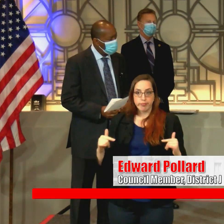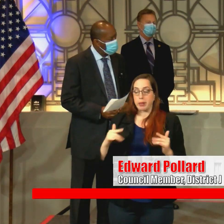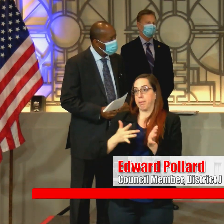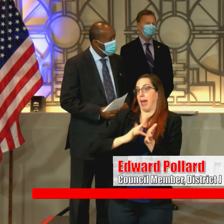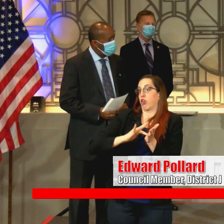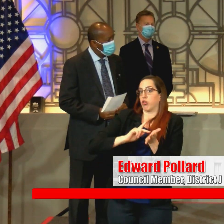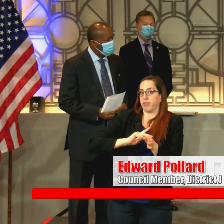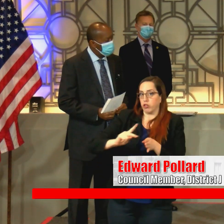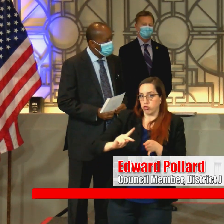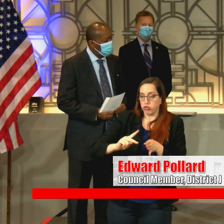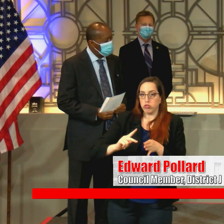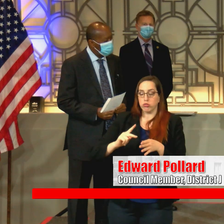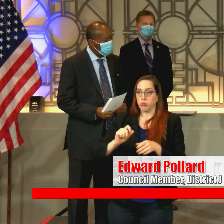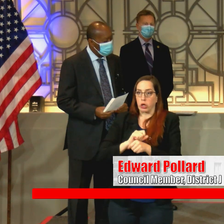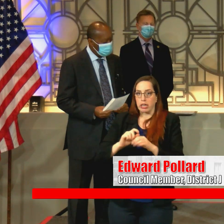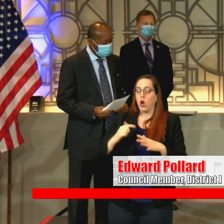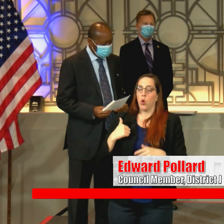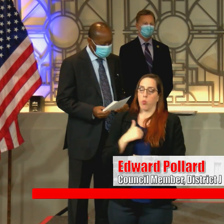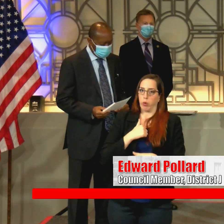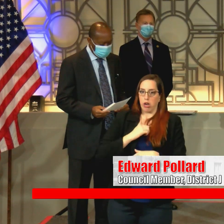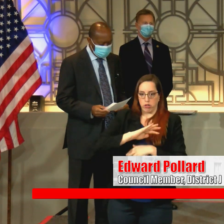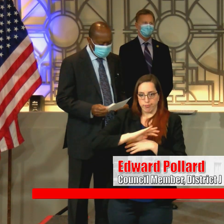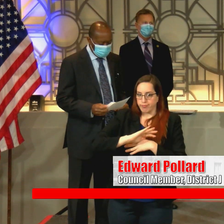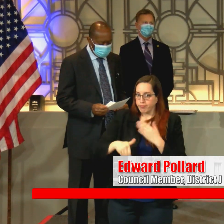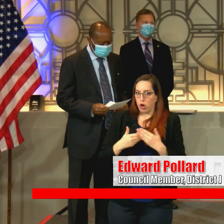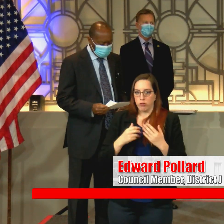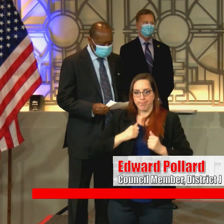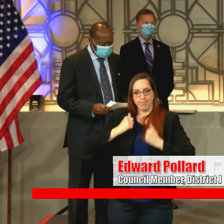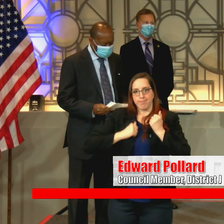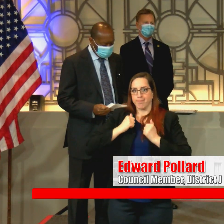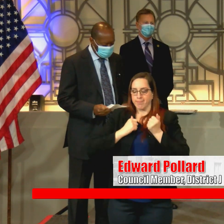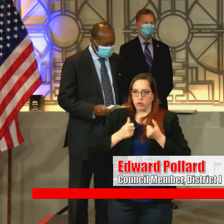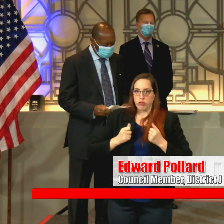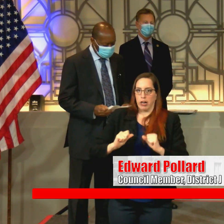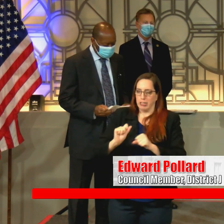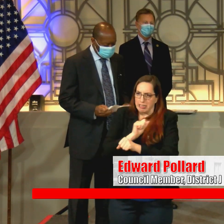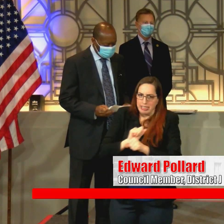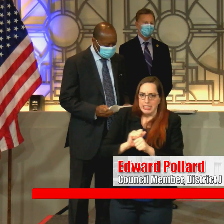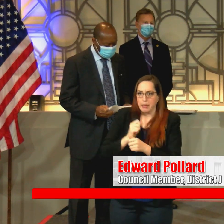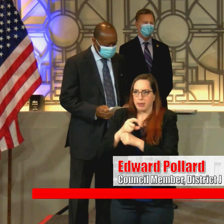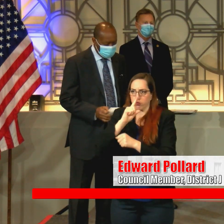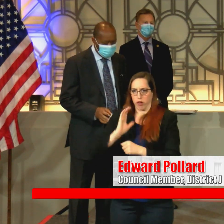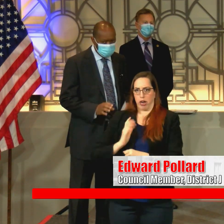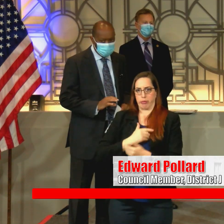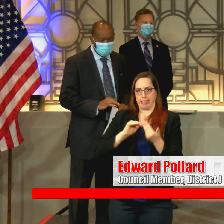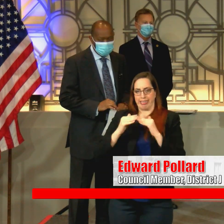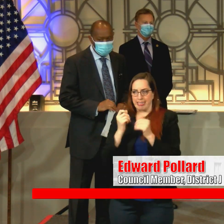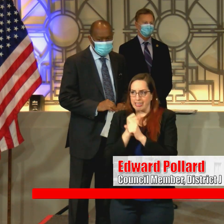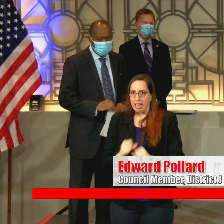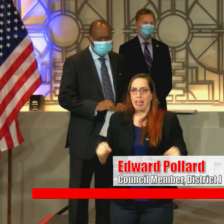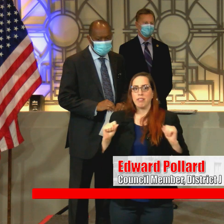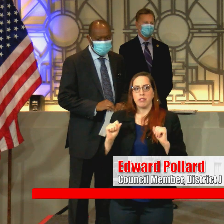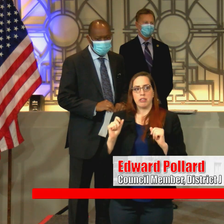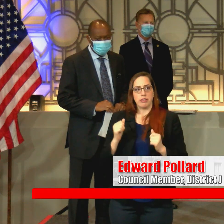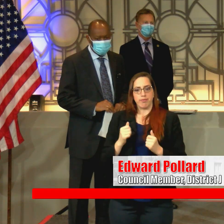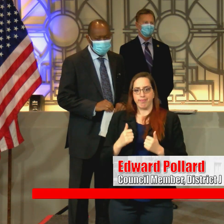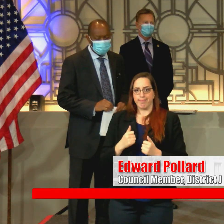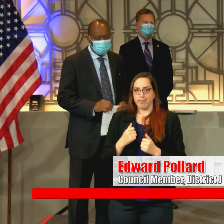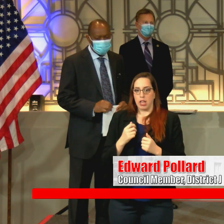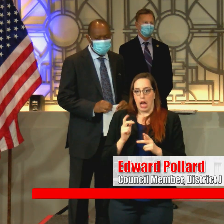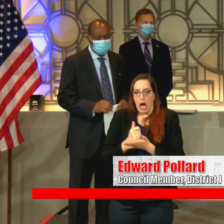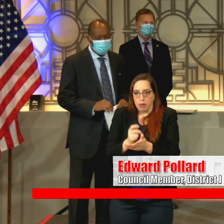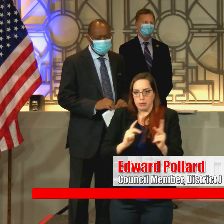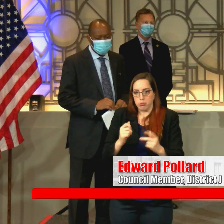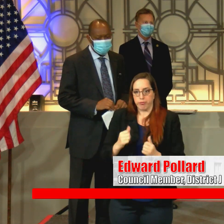medical professionals on the front lines, we're all doing all that we can to keep our city safe and to save lives. But to that